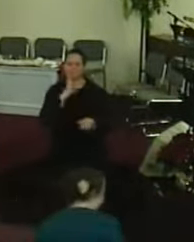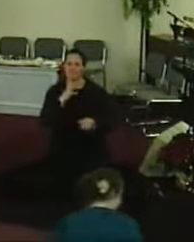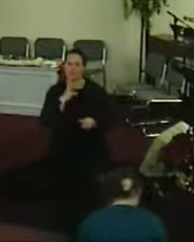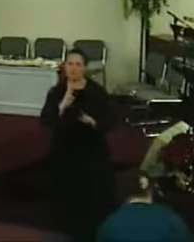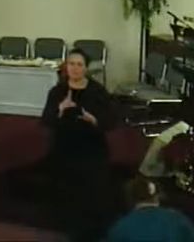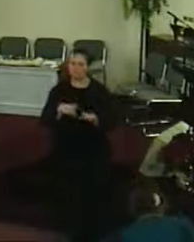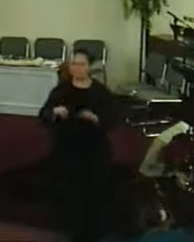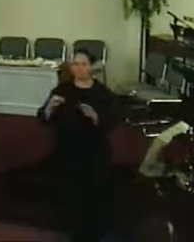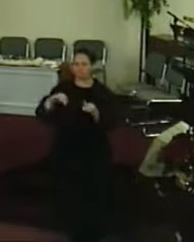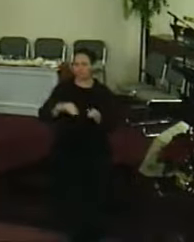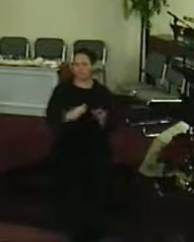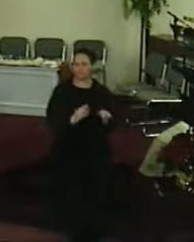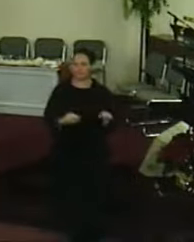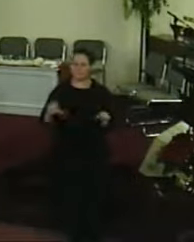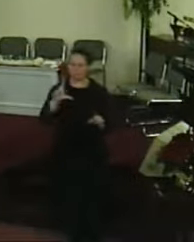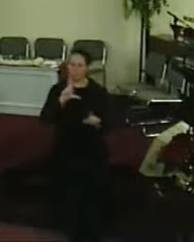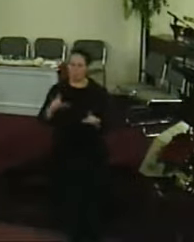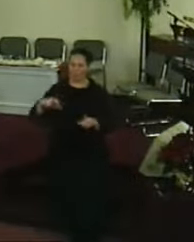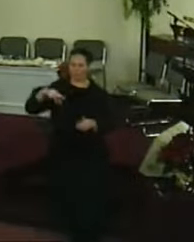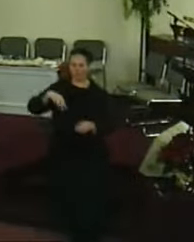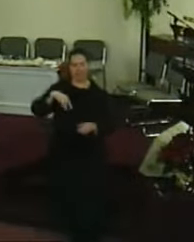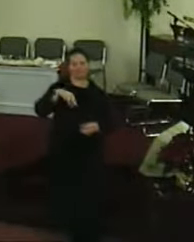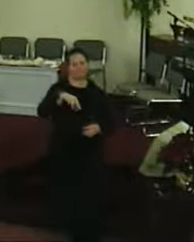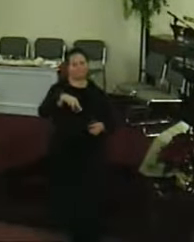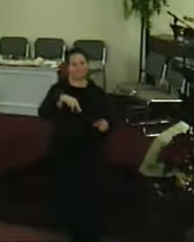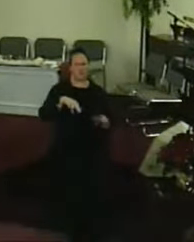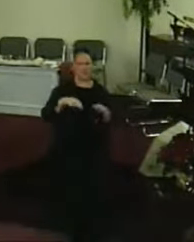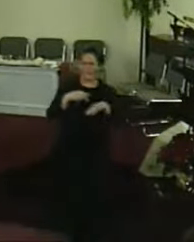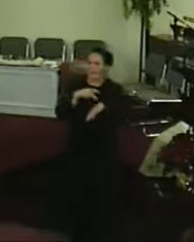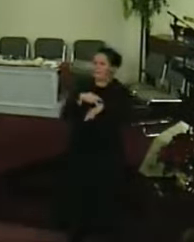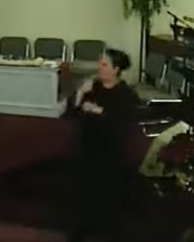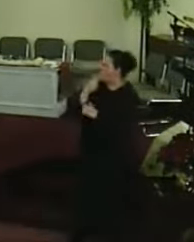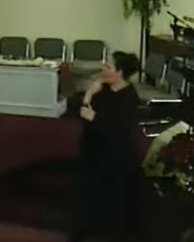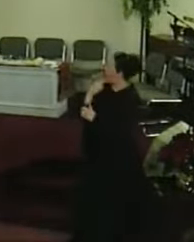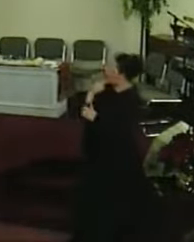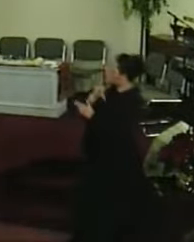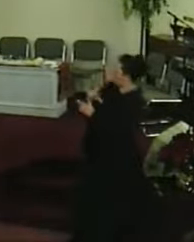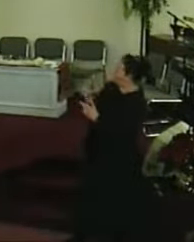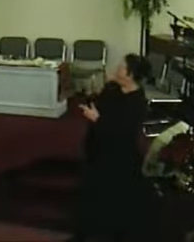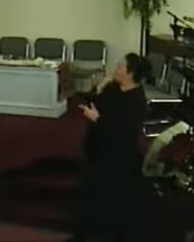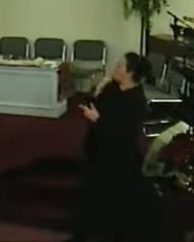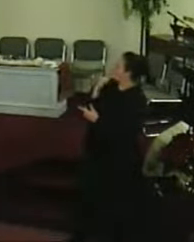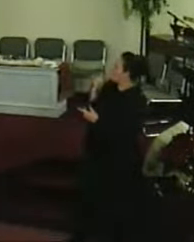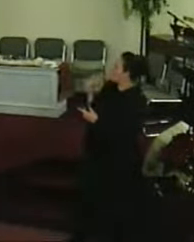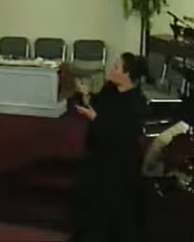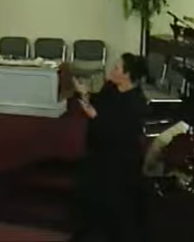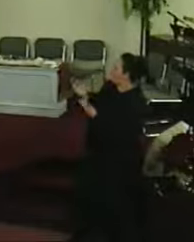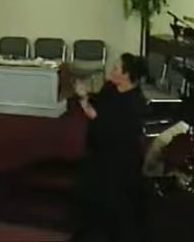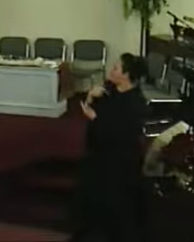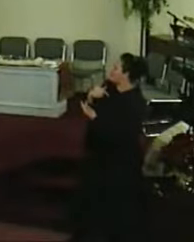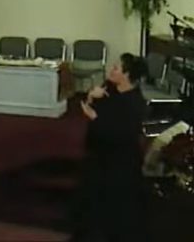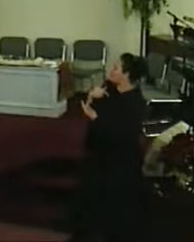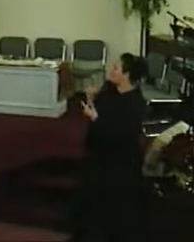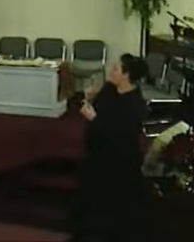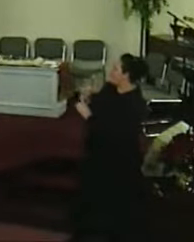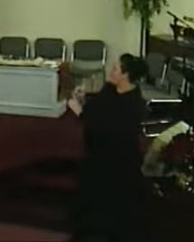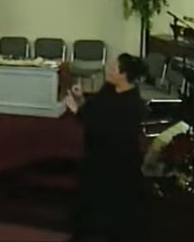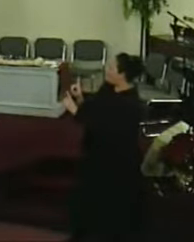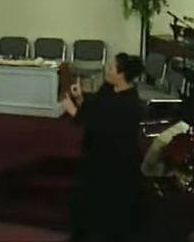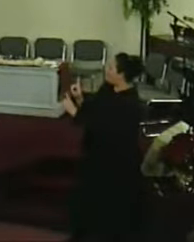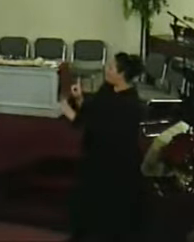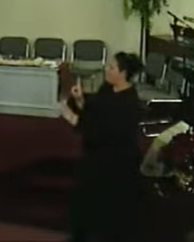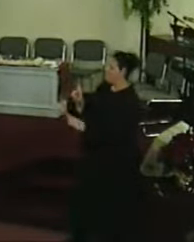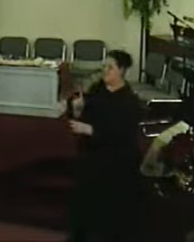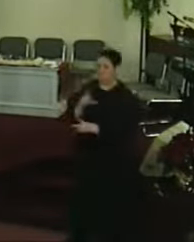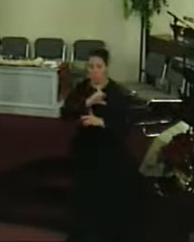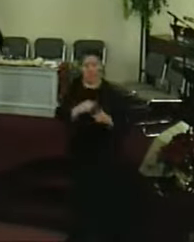says, "Lord, if that's you, bid me come to you on the water." And the Lord said, "Come on." And so Peter